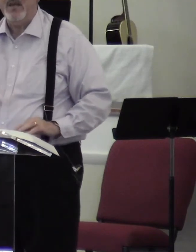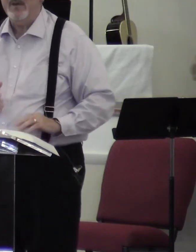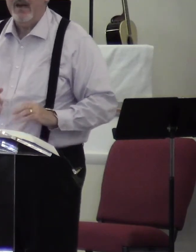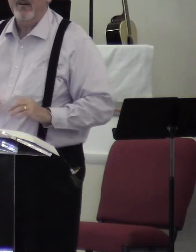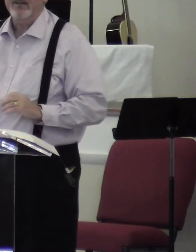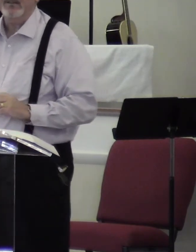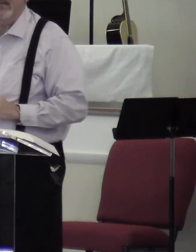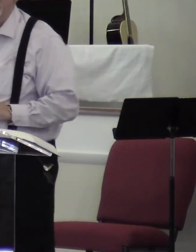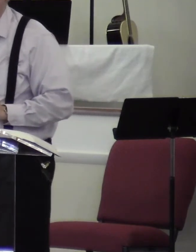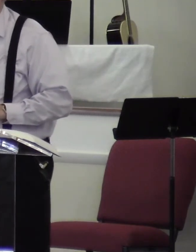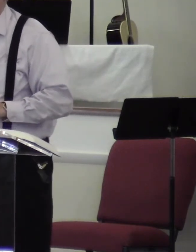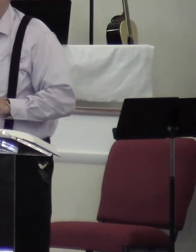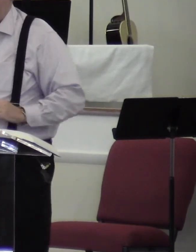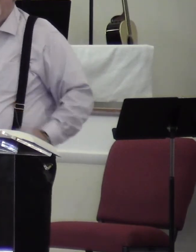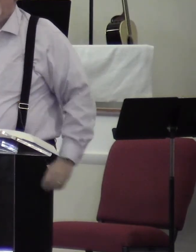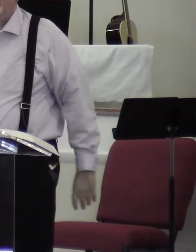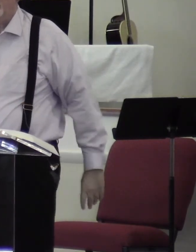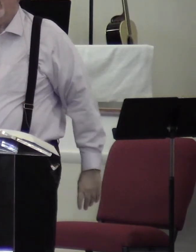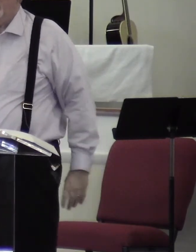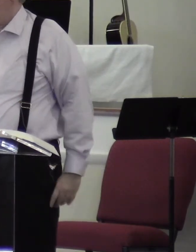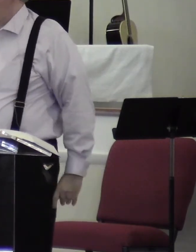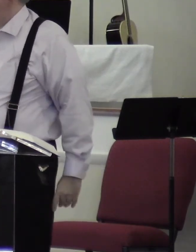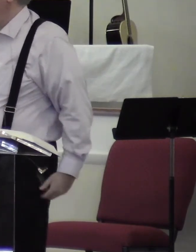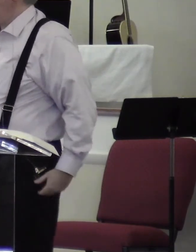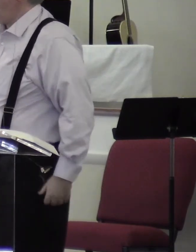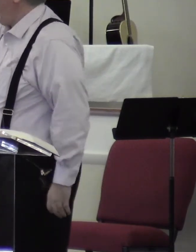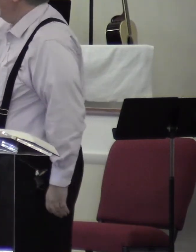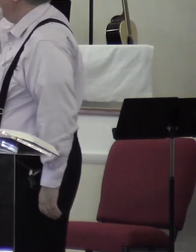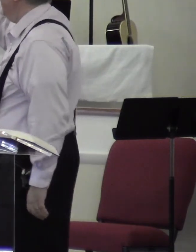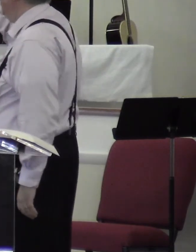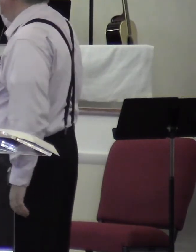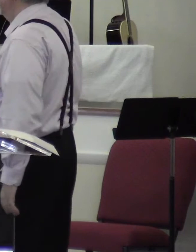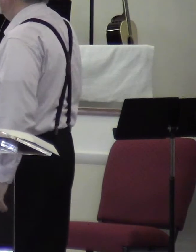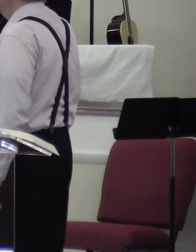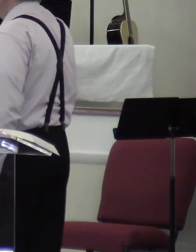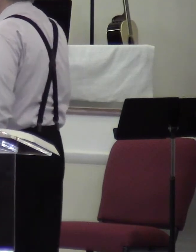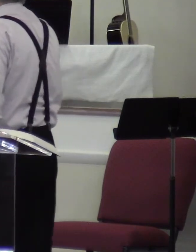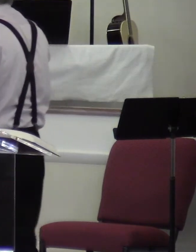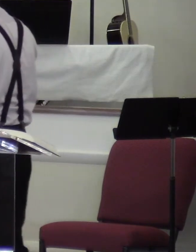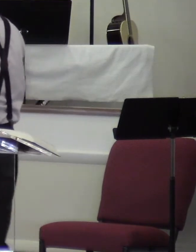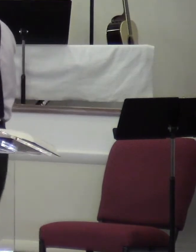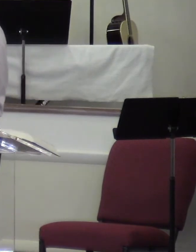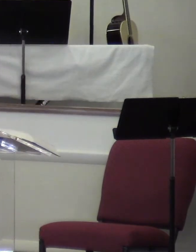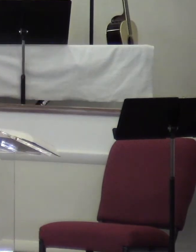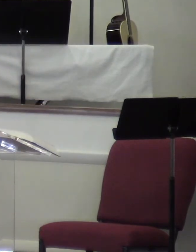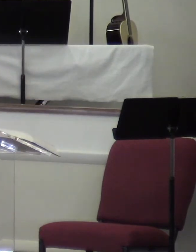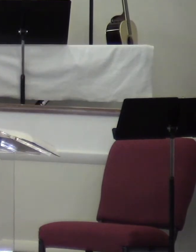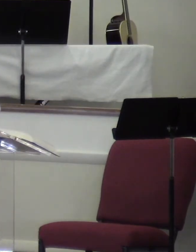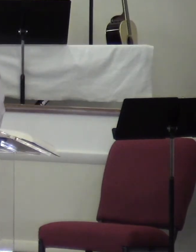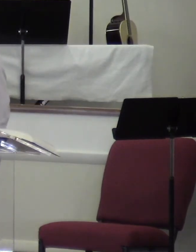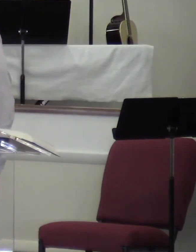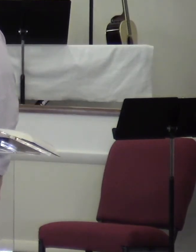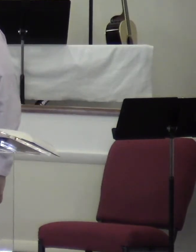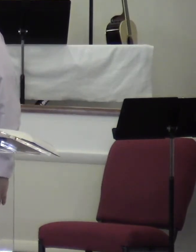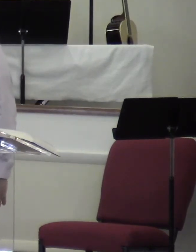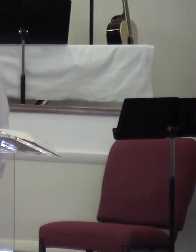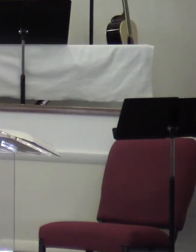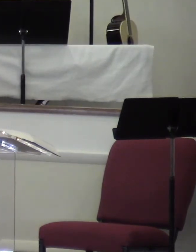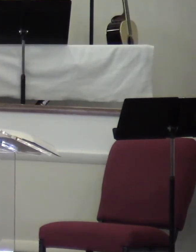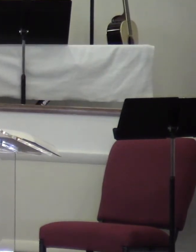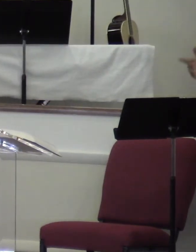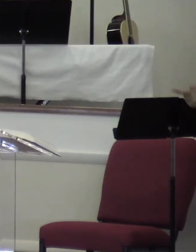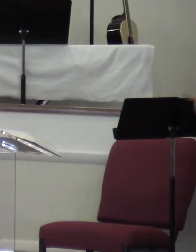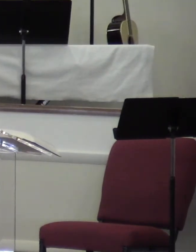receive the same inheritance as He is. Now, you say, well, that means I'm going to heaven. It's great that one day you're going to